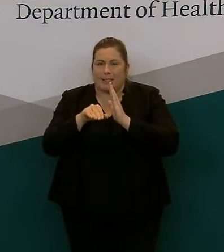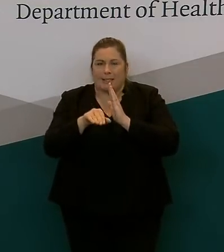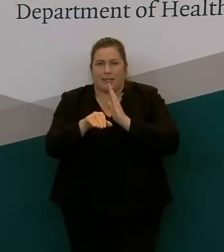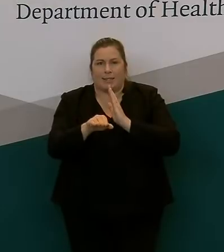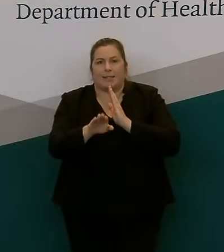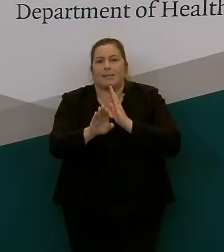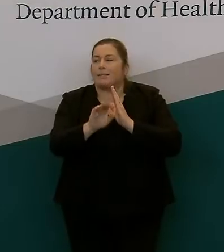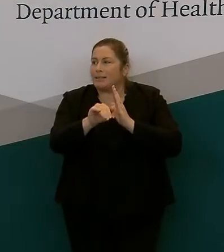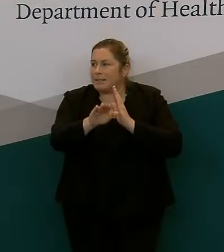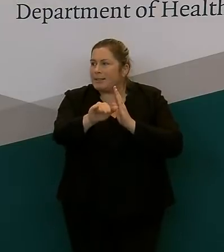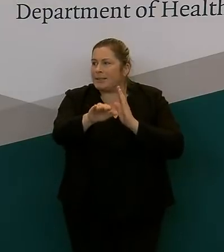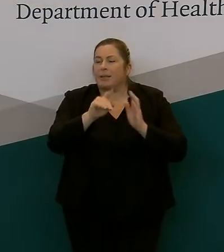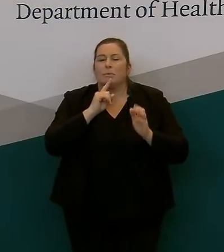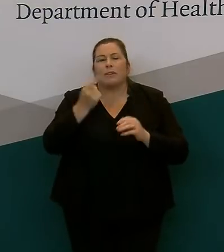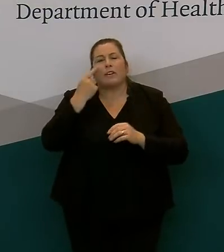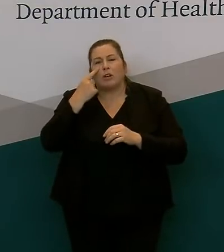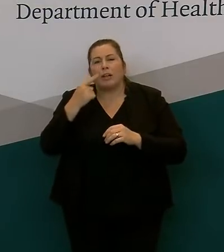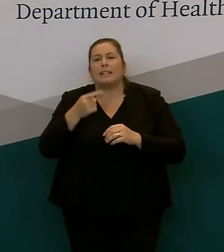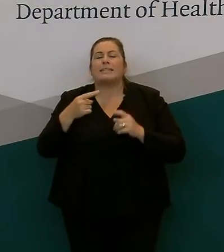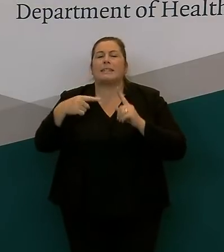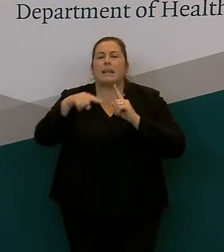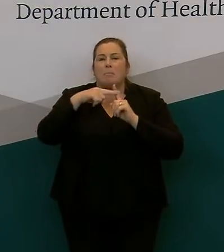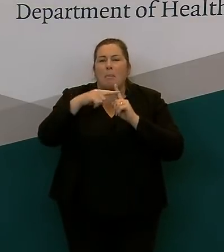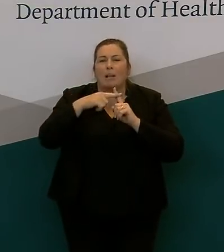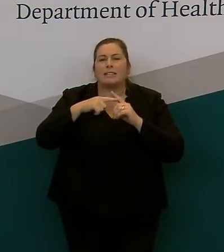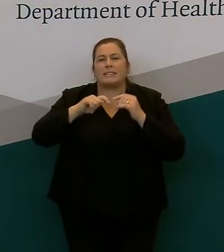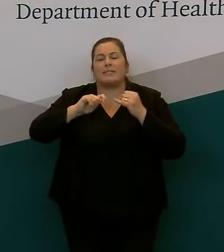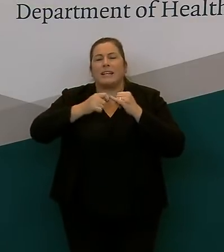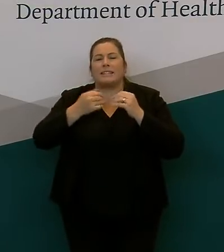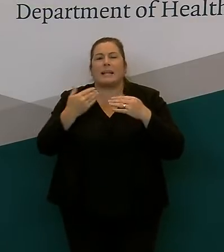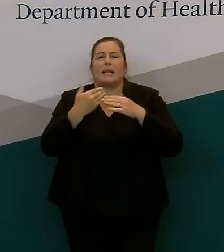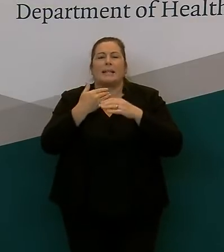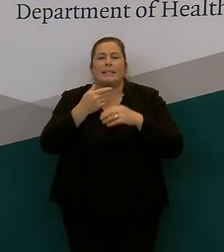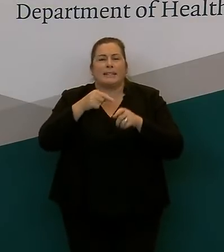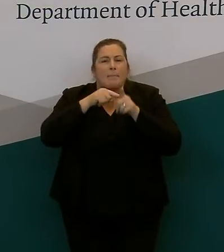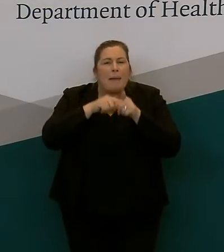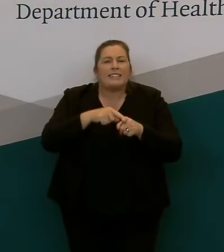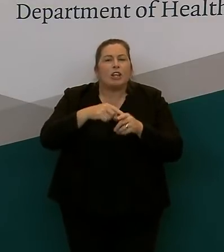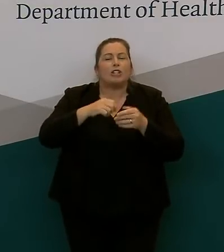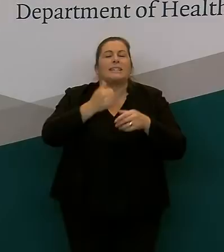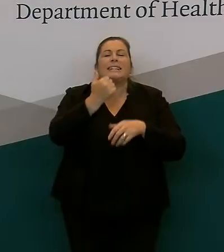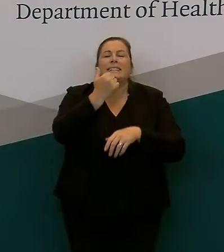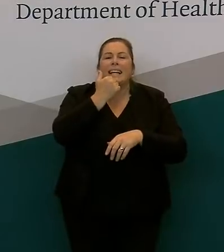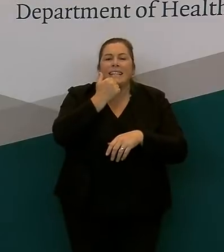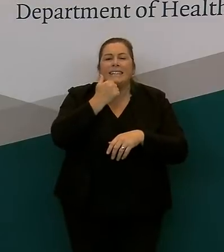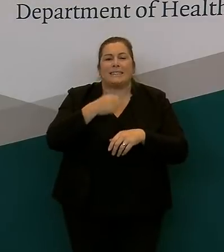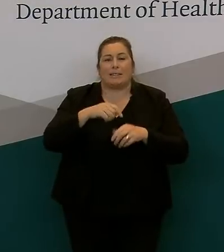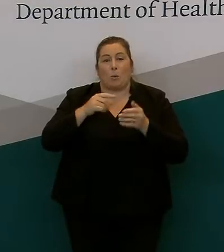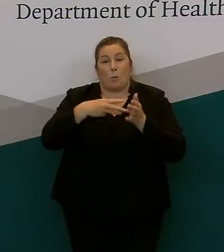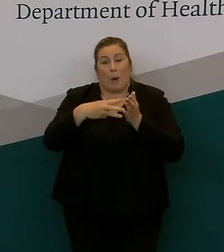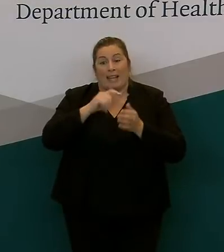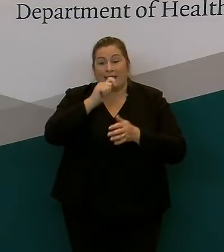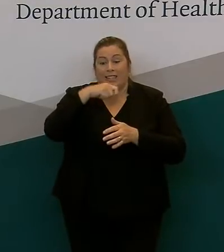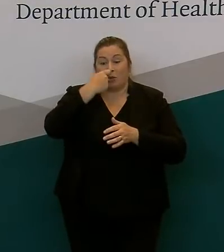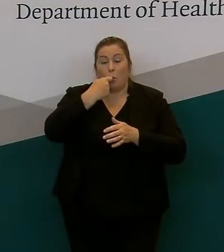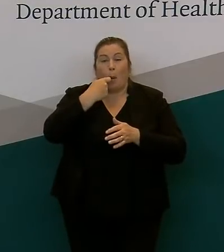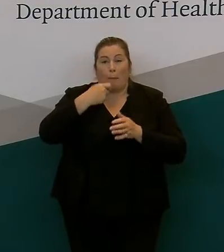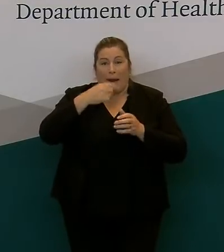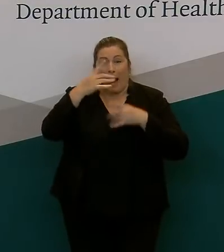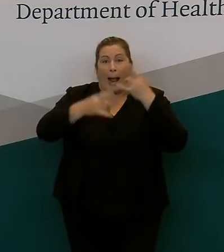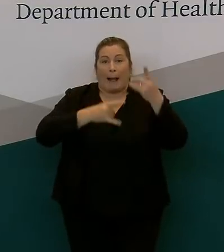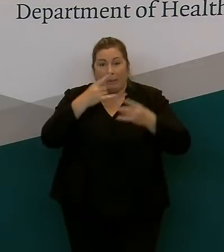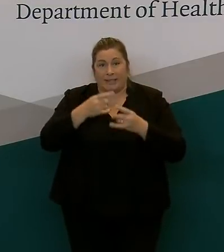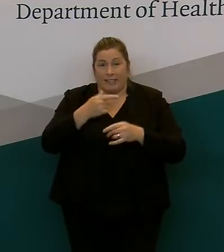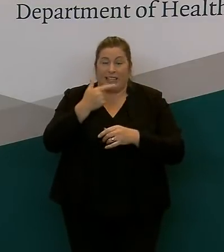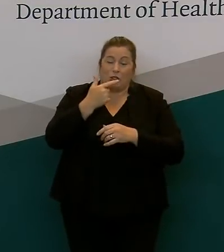the positive test by the date the swab was taken, which would be a day or two earlier again, that's the green line. We begin to see it increase early